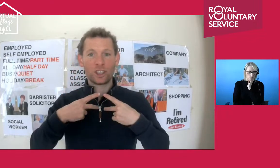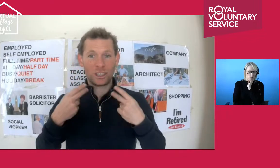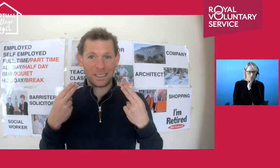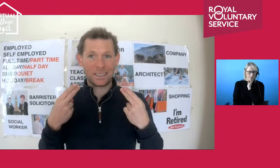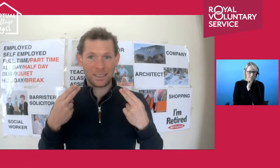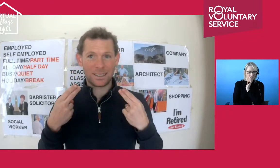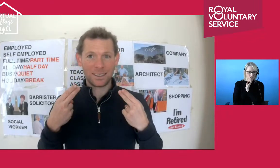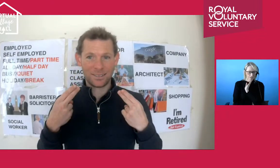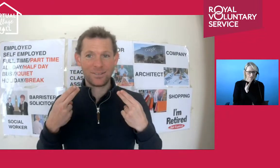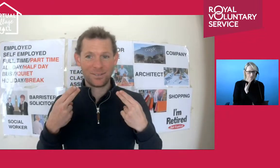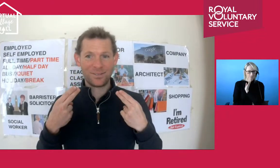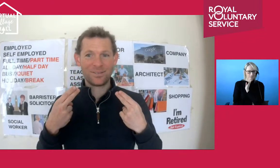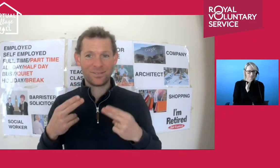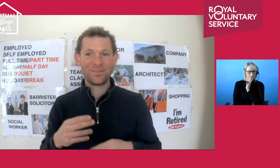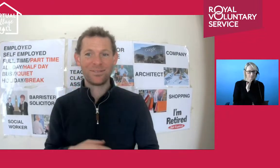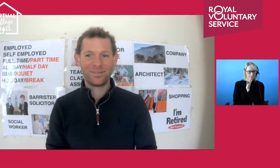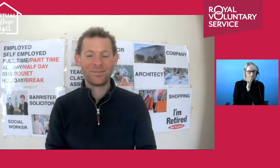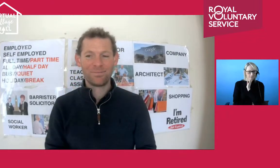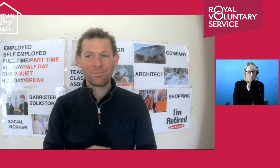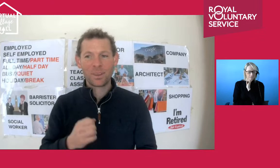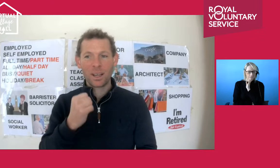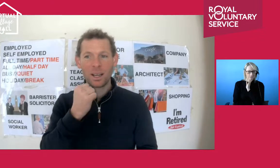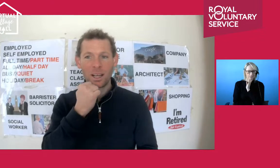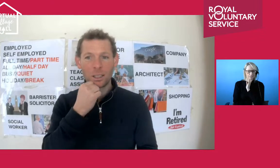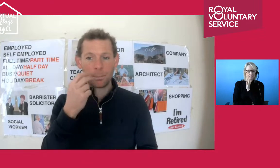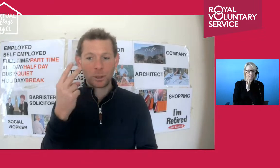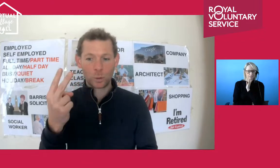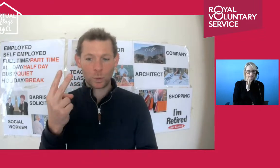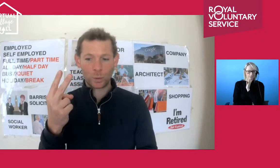Okay, number 1 was solicitor.